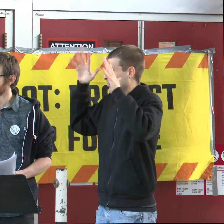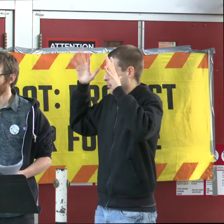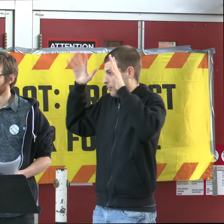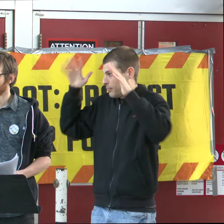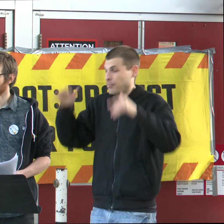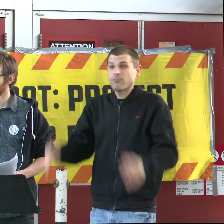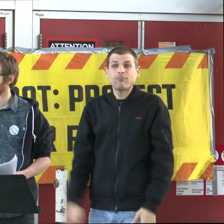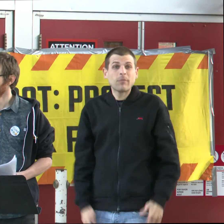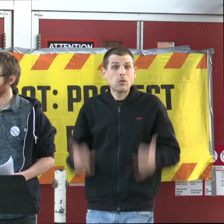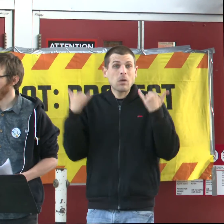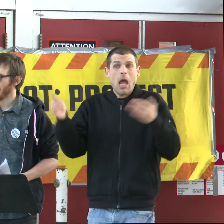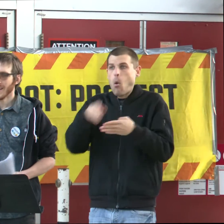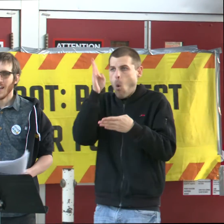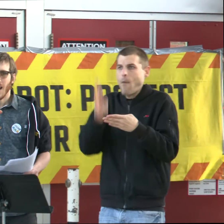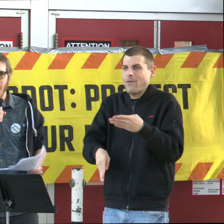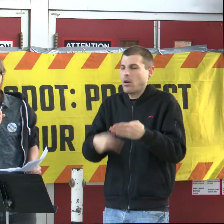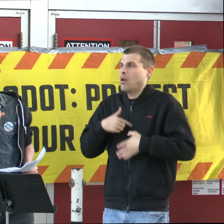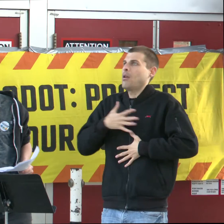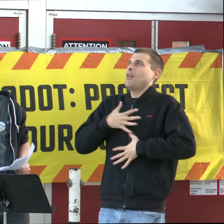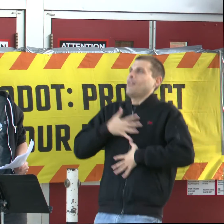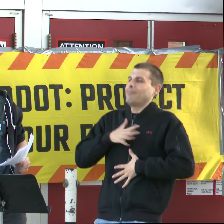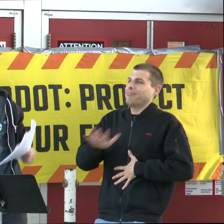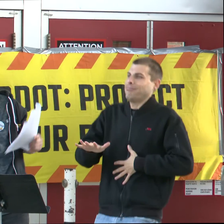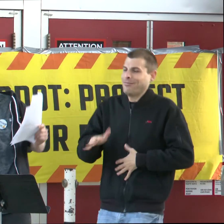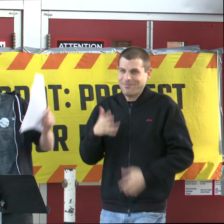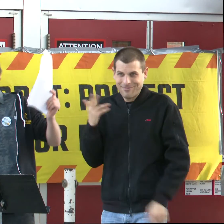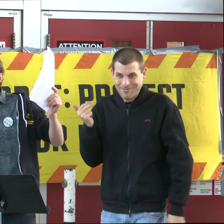Okay, the event's over. I can like breathe a little bit.